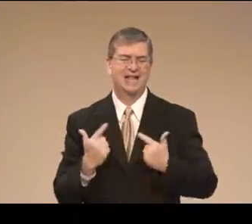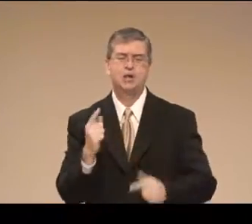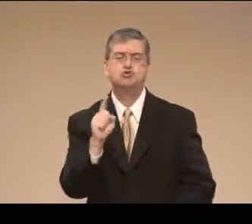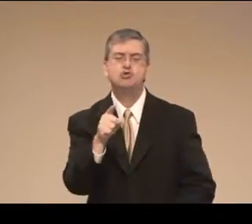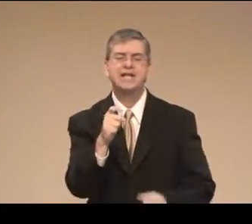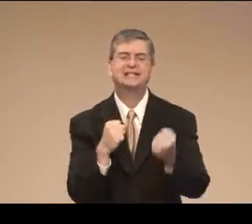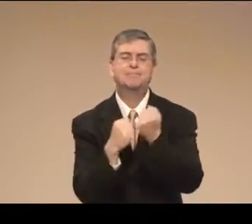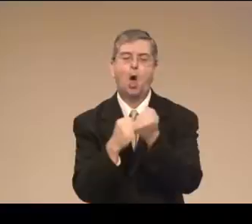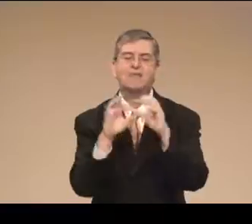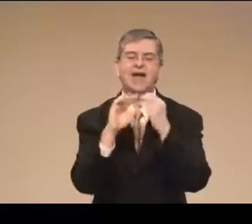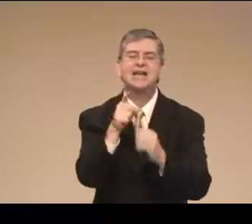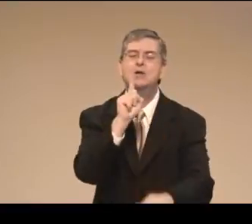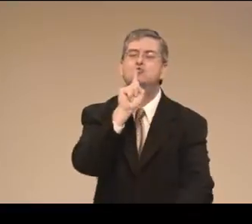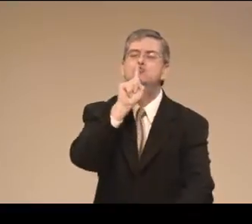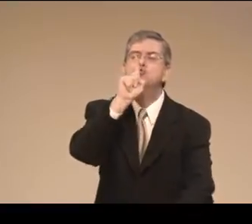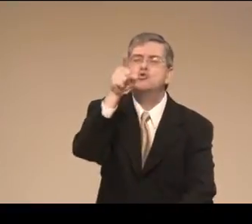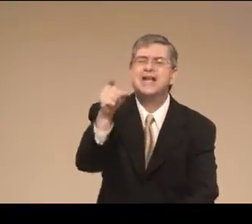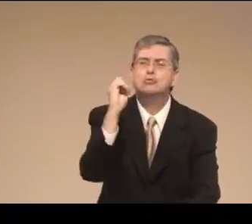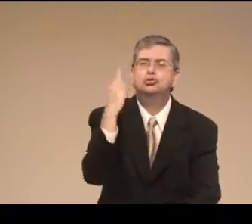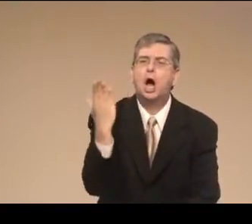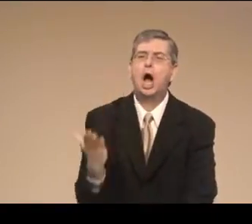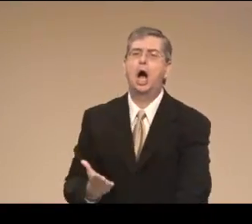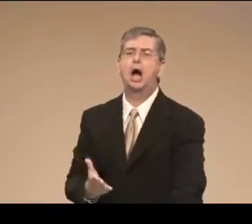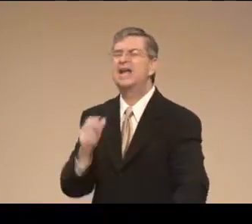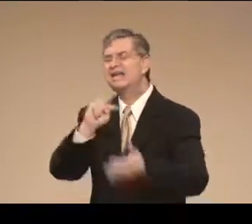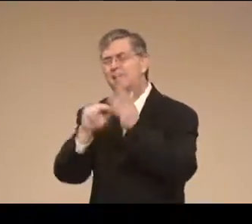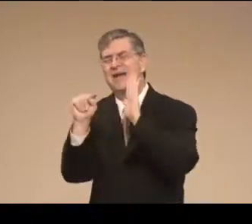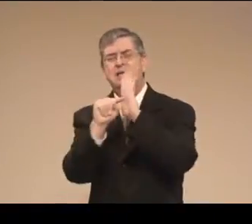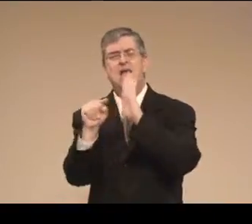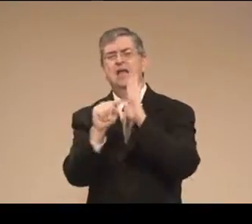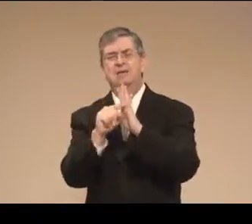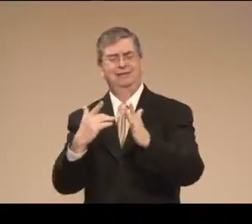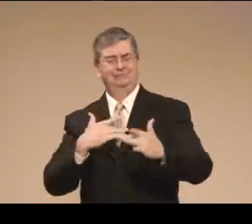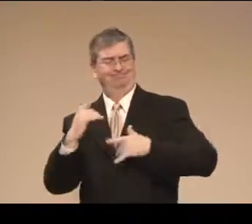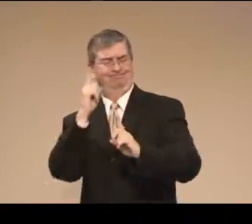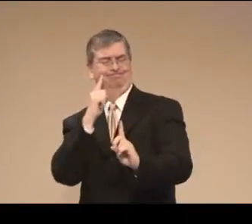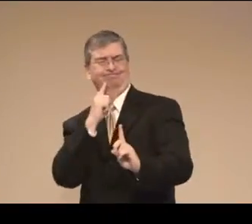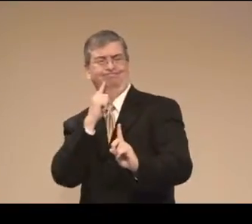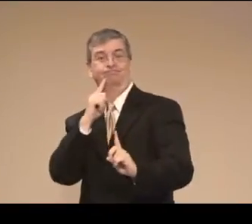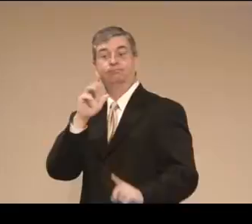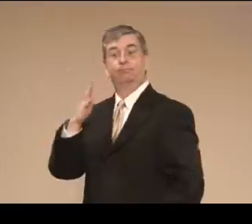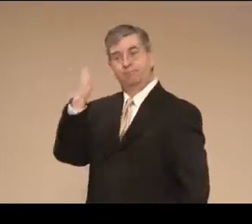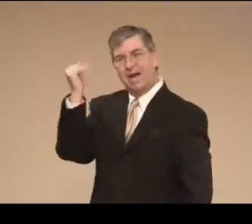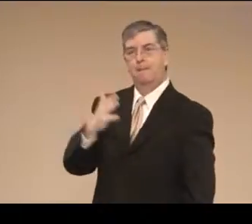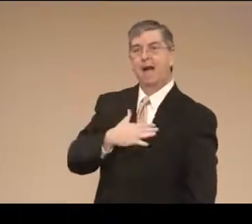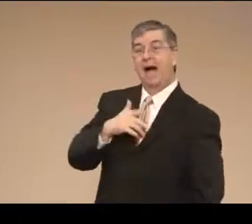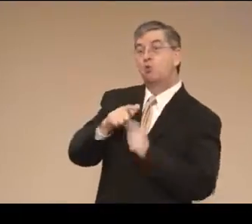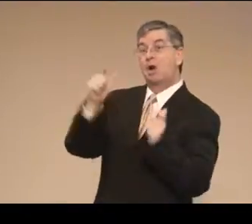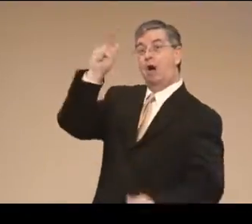going to be supported? How are you going to live? How are you going to support your family? You got to get a real job. And I'm not being negative about being